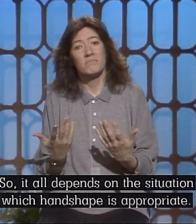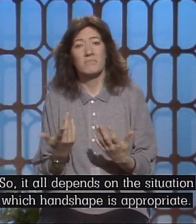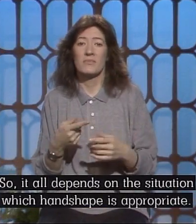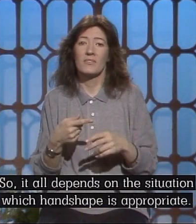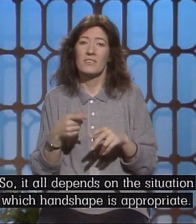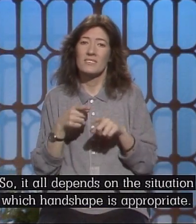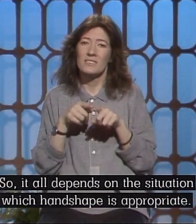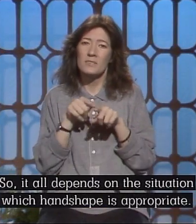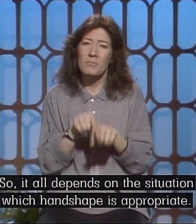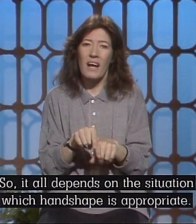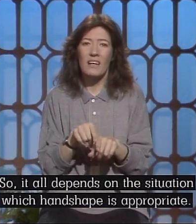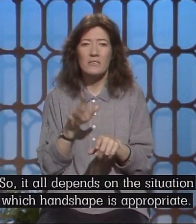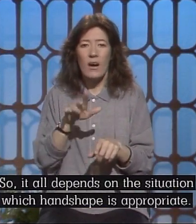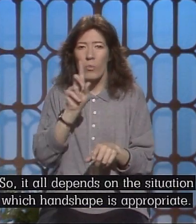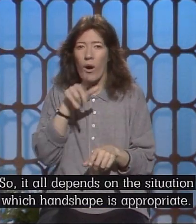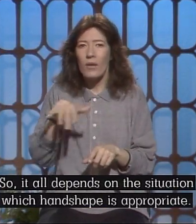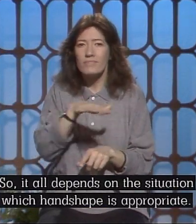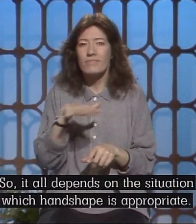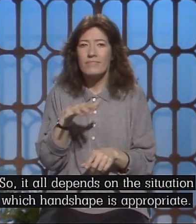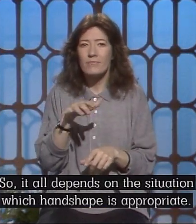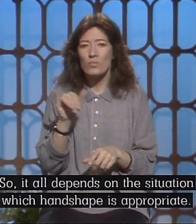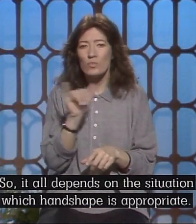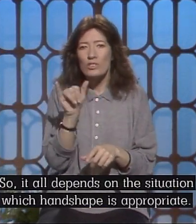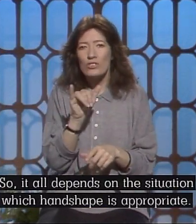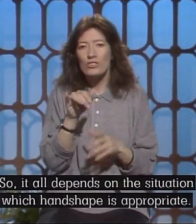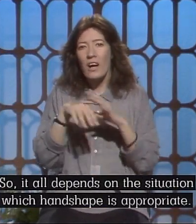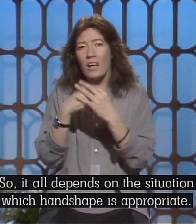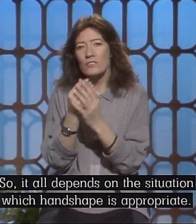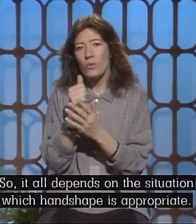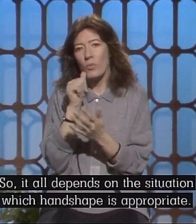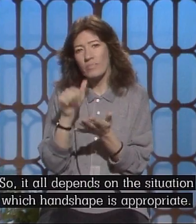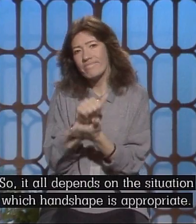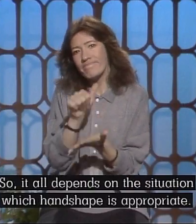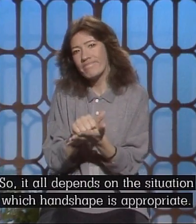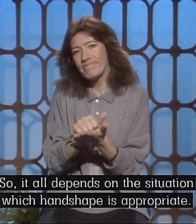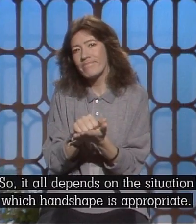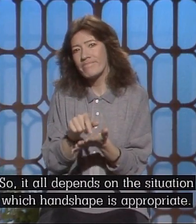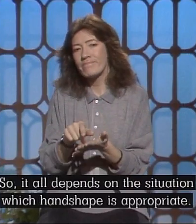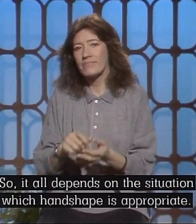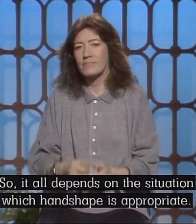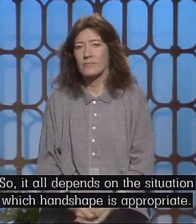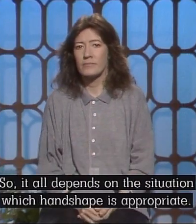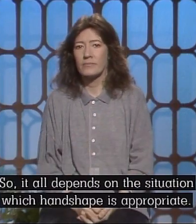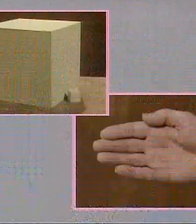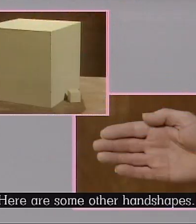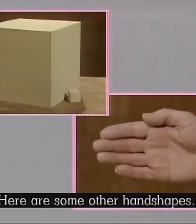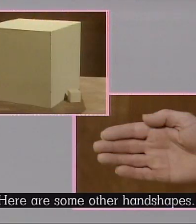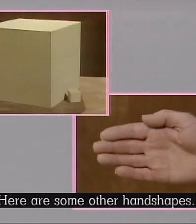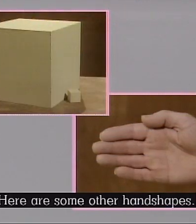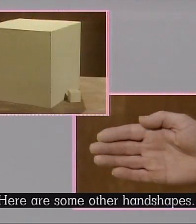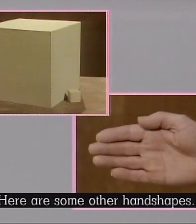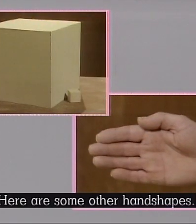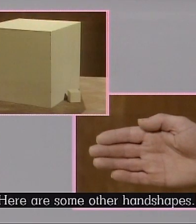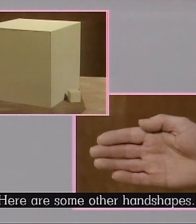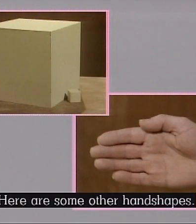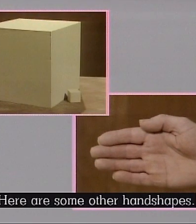So it all depends on the situation which handshape will be the appropriate one to use. Here are some other